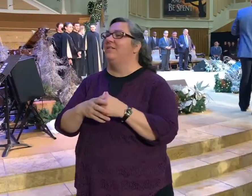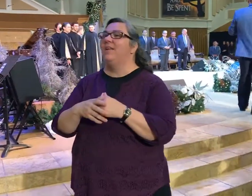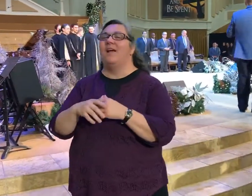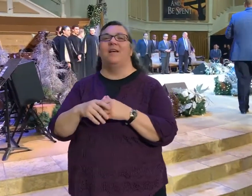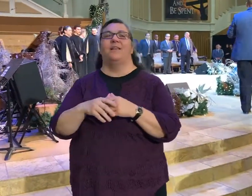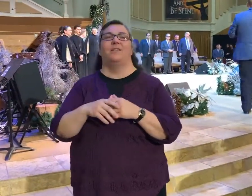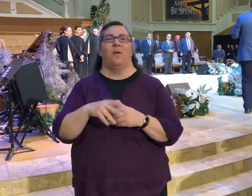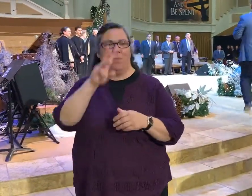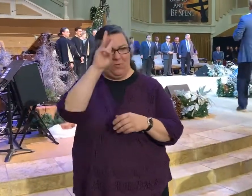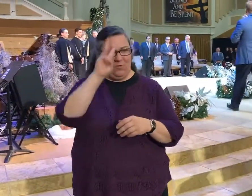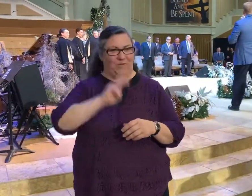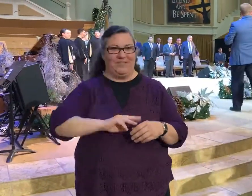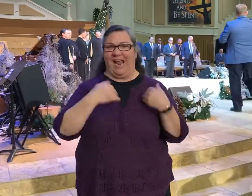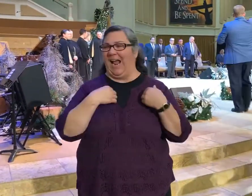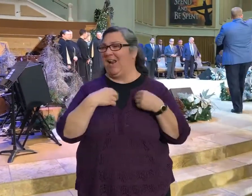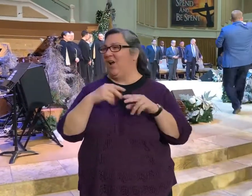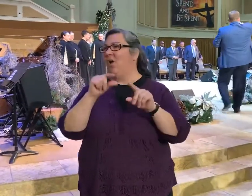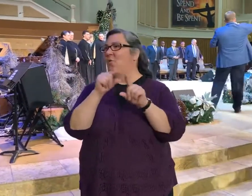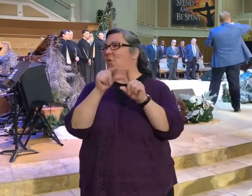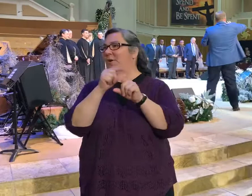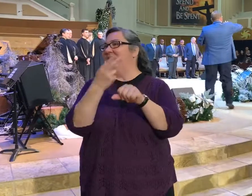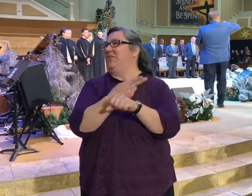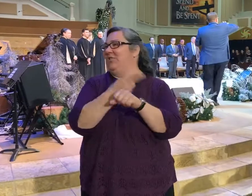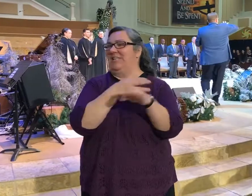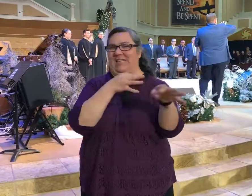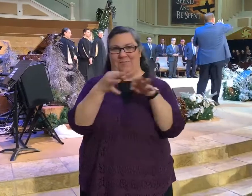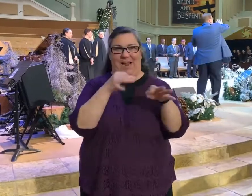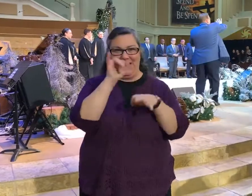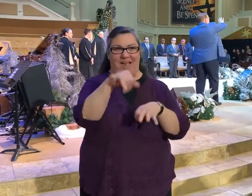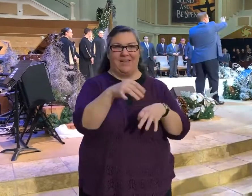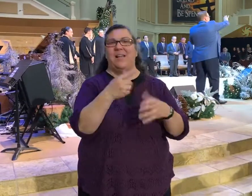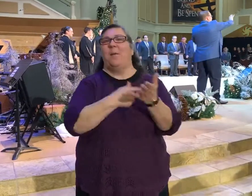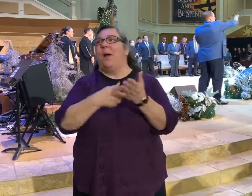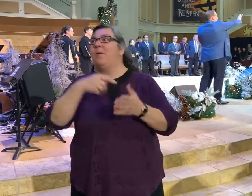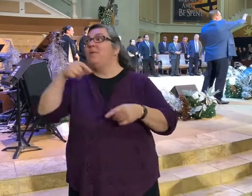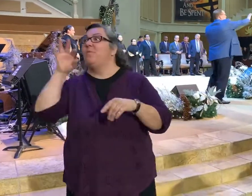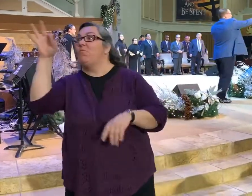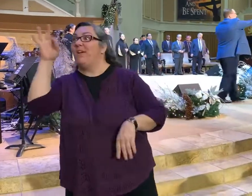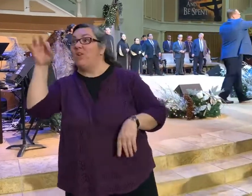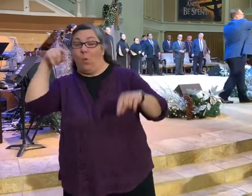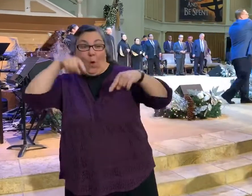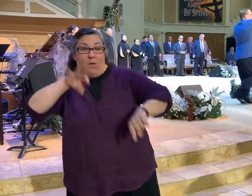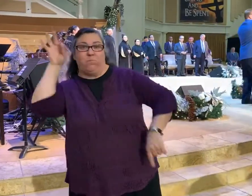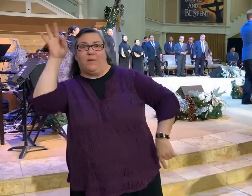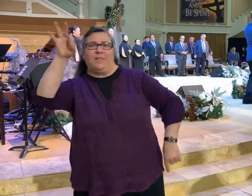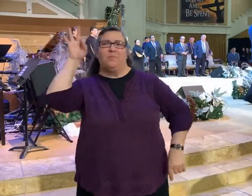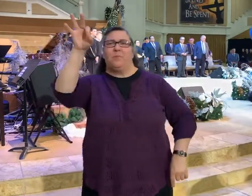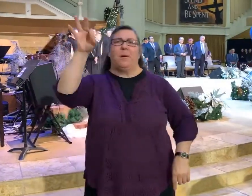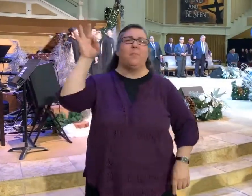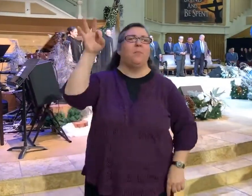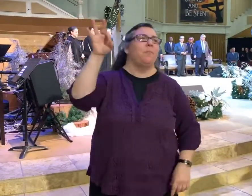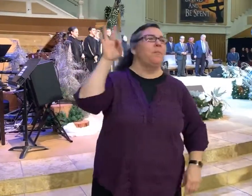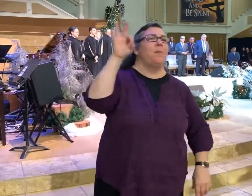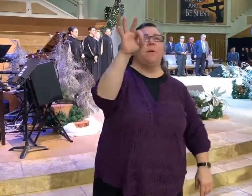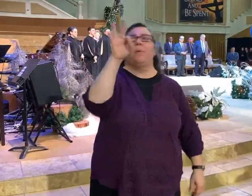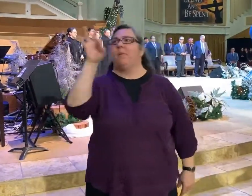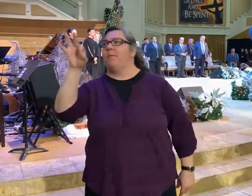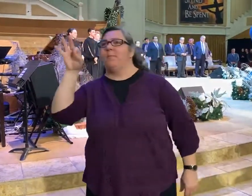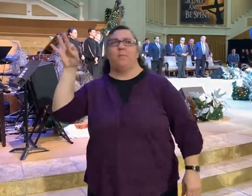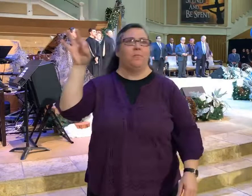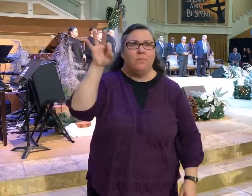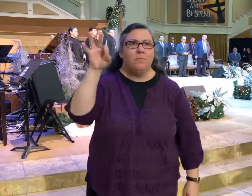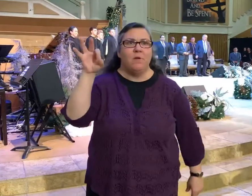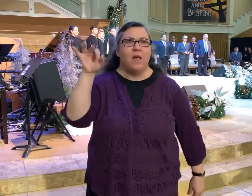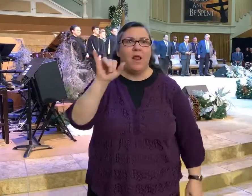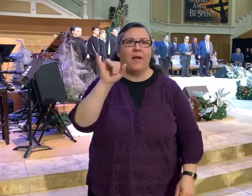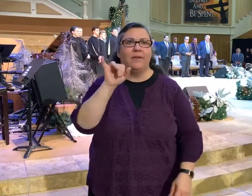Sometimes, and while they're preaching, Instead of being like someone in the audience, it's like an